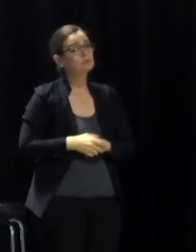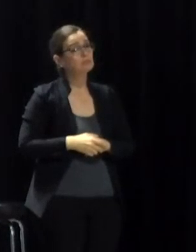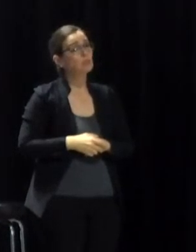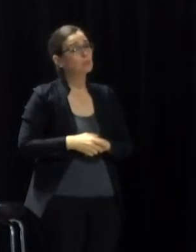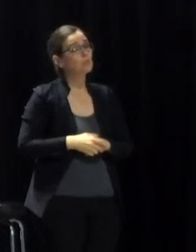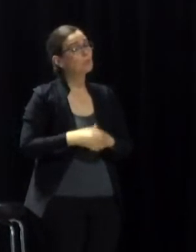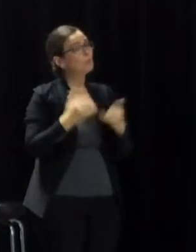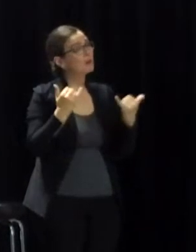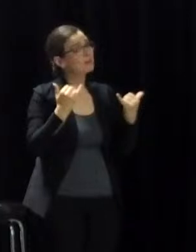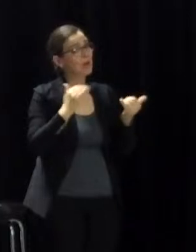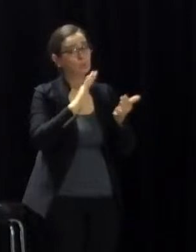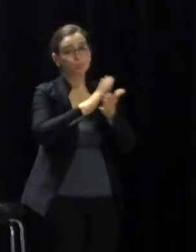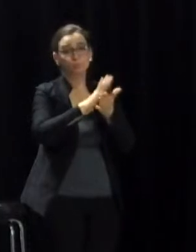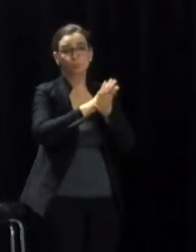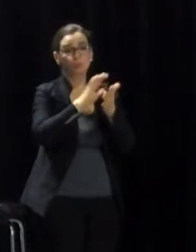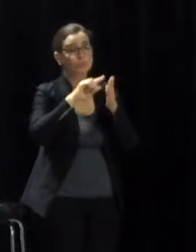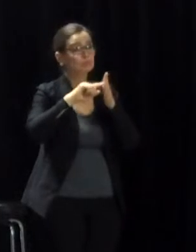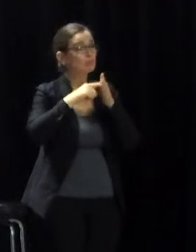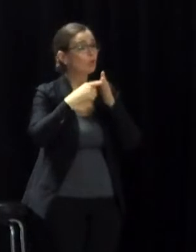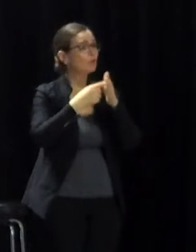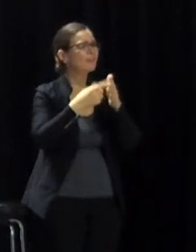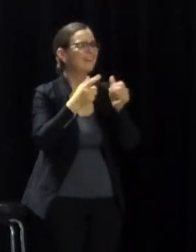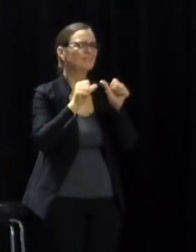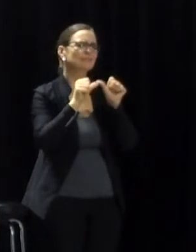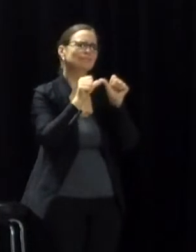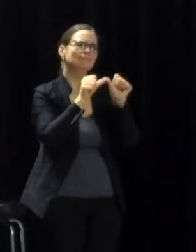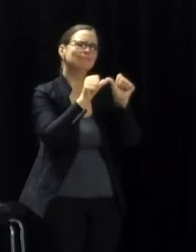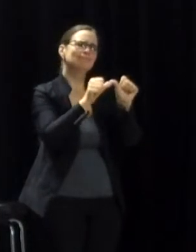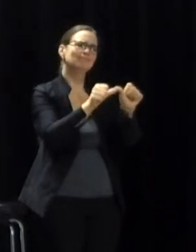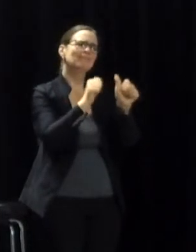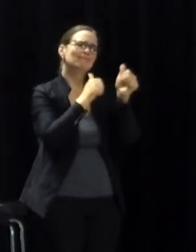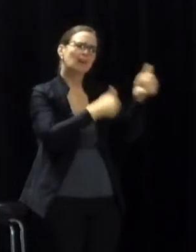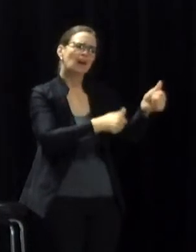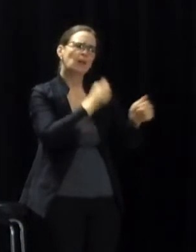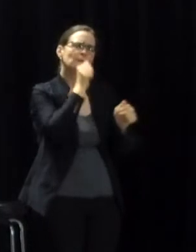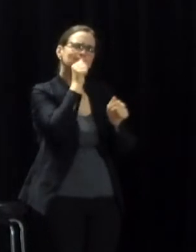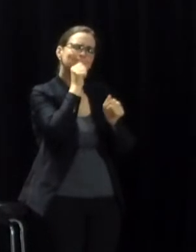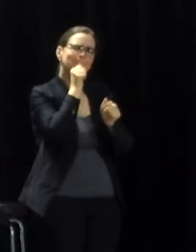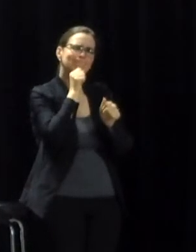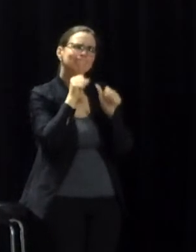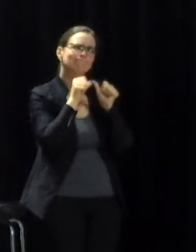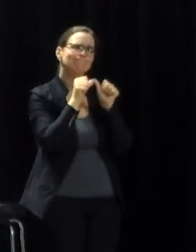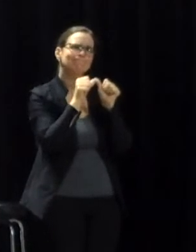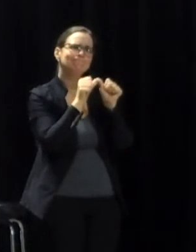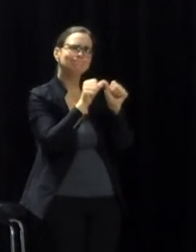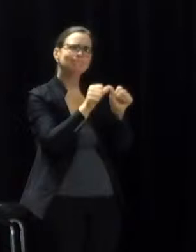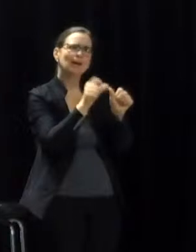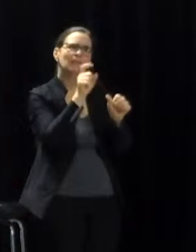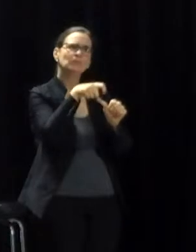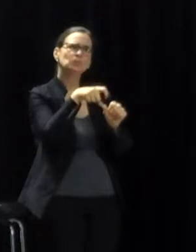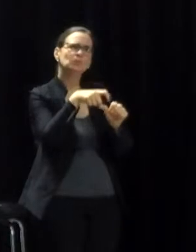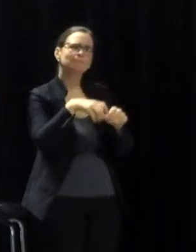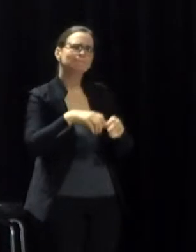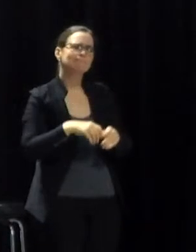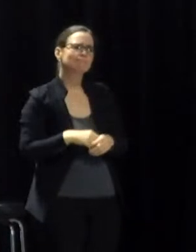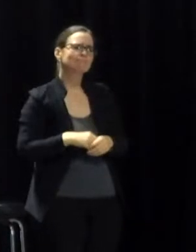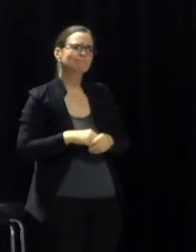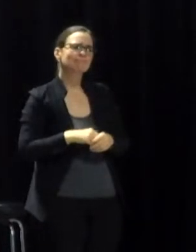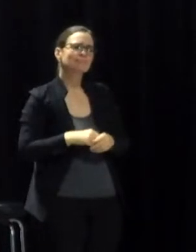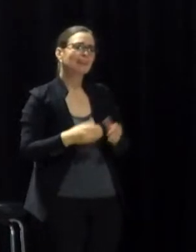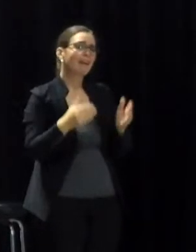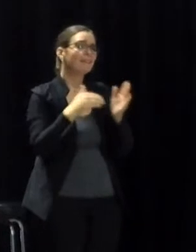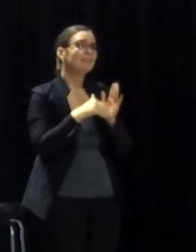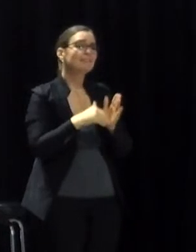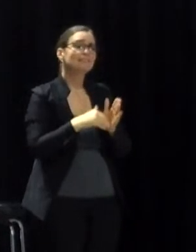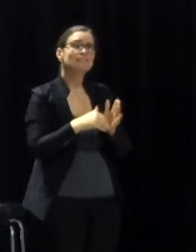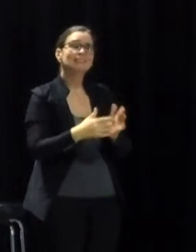But now we got to be in a good spot going into the winter. So what can we do? If we're sick, we got to get tested. If you're going into holiday